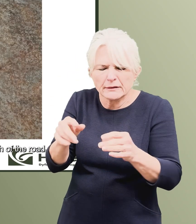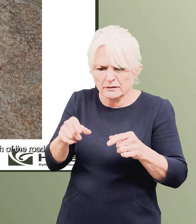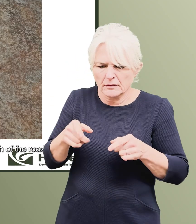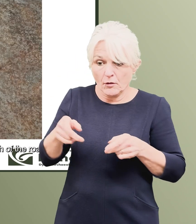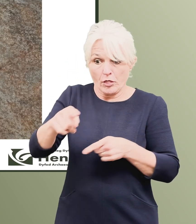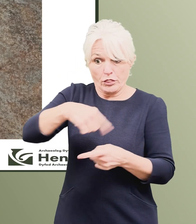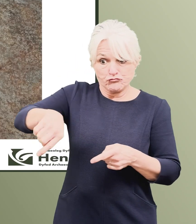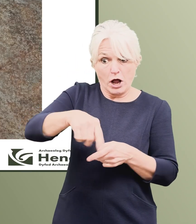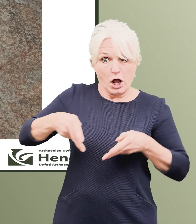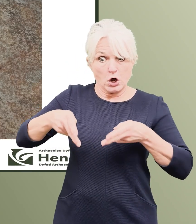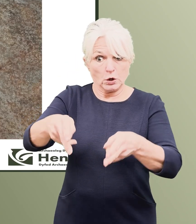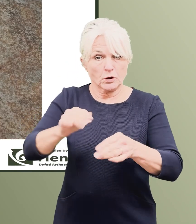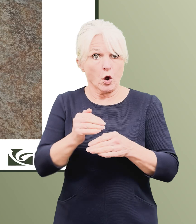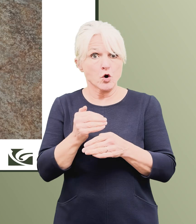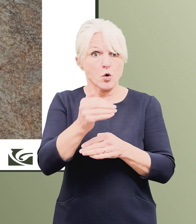are very small.